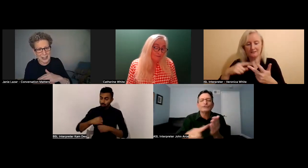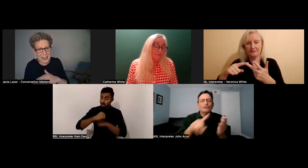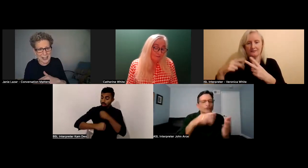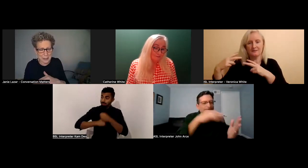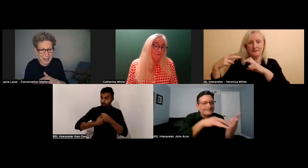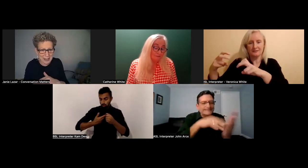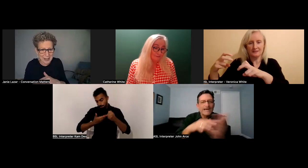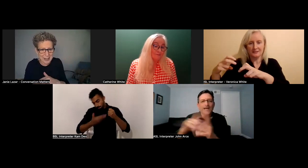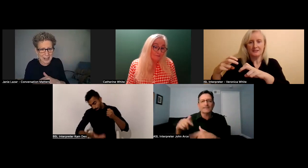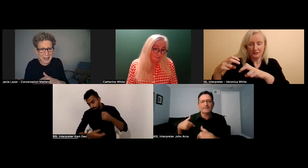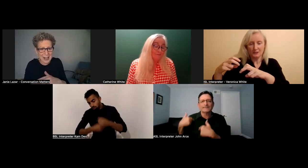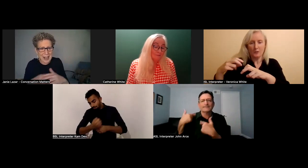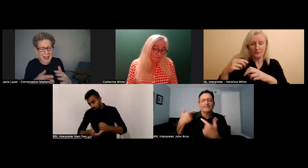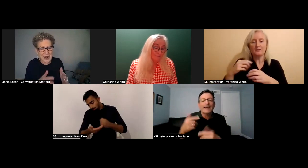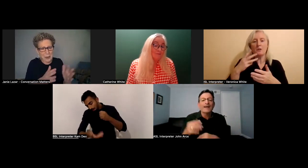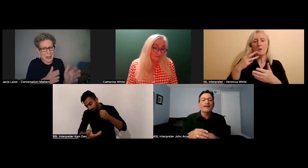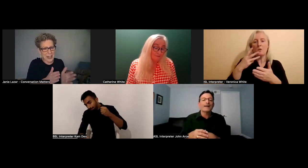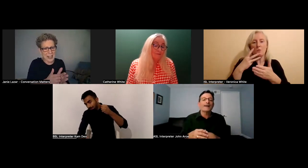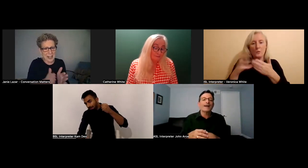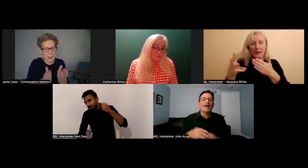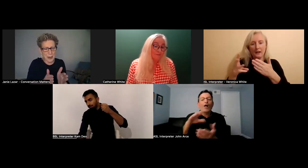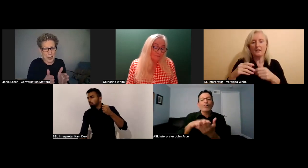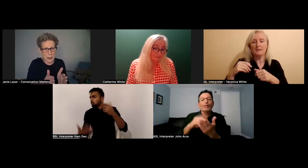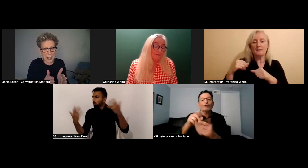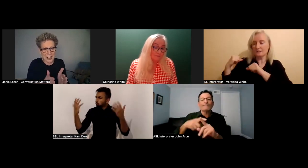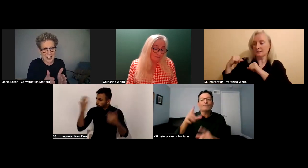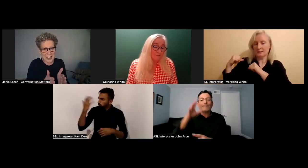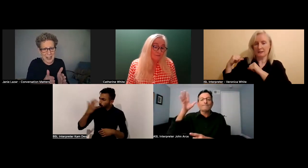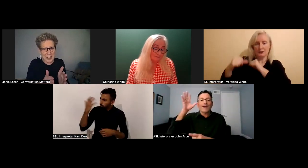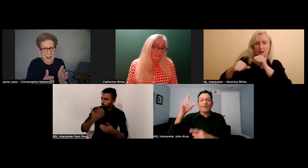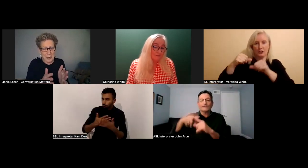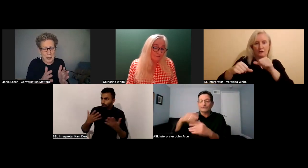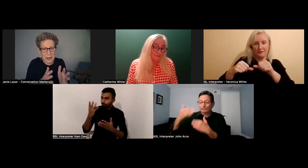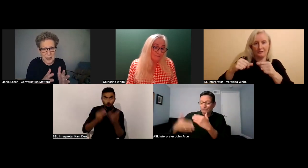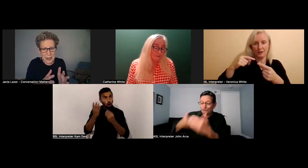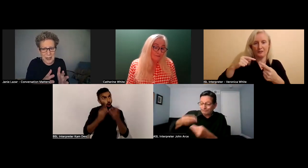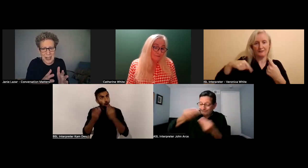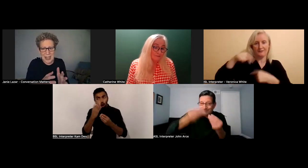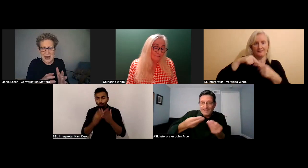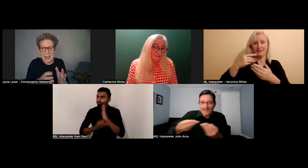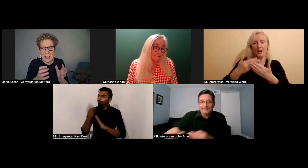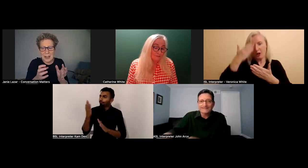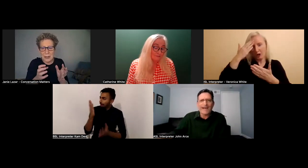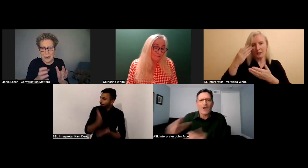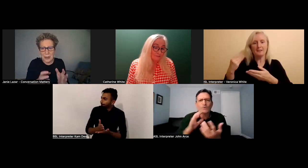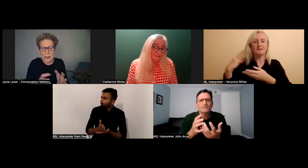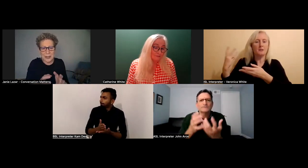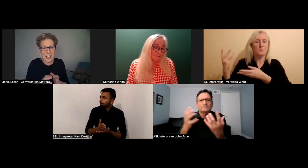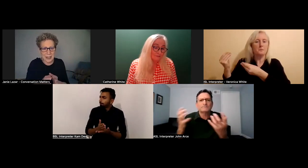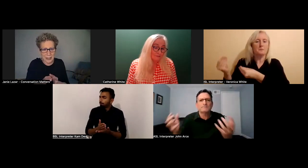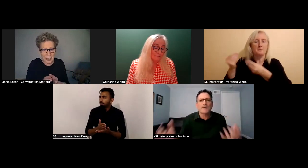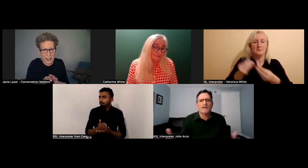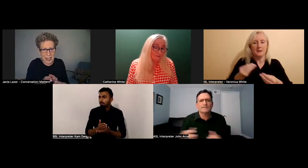intergenerational learning is immense. And now I think it's at a point where, with the growth